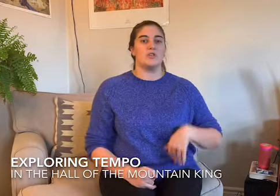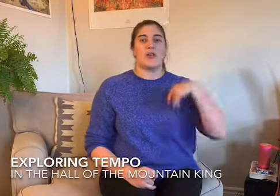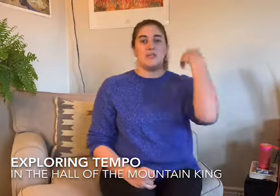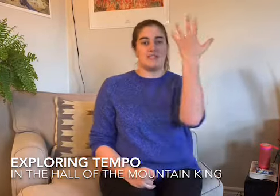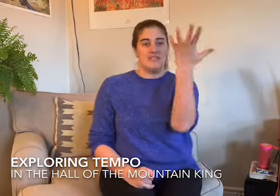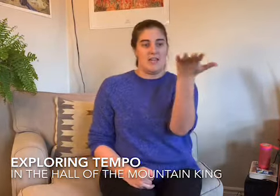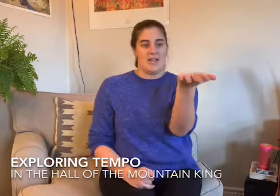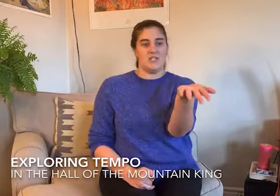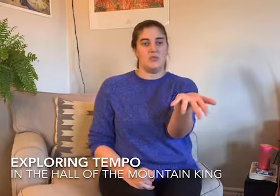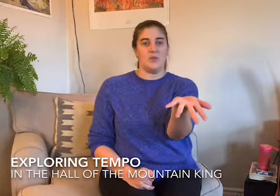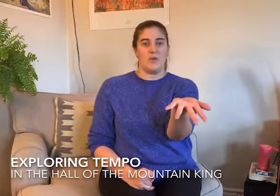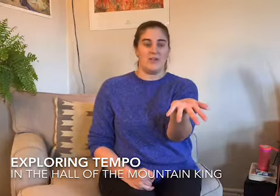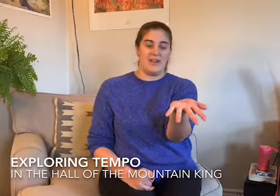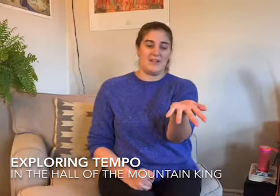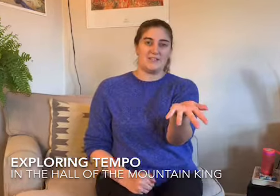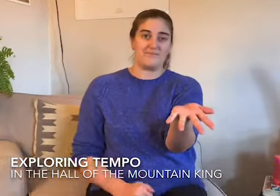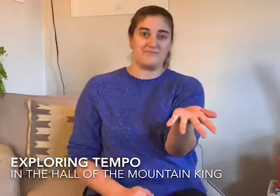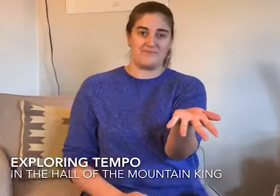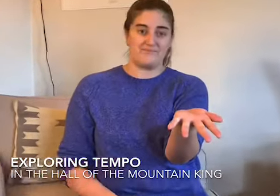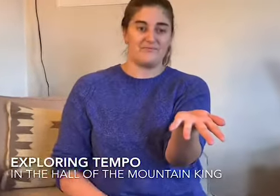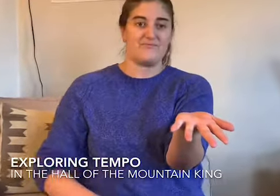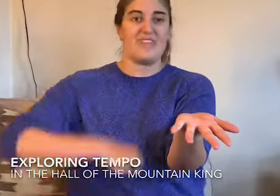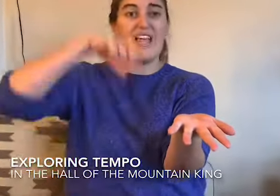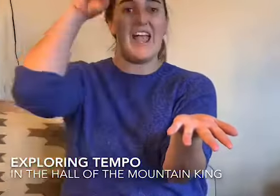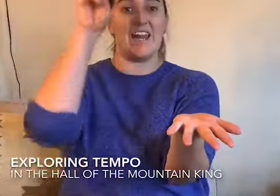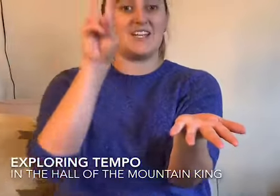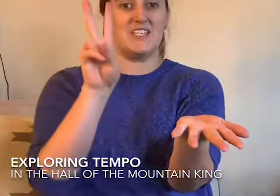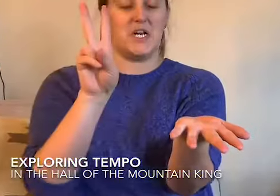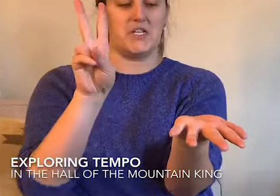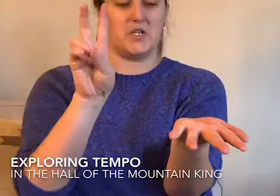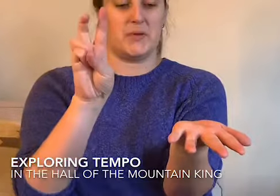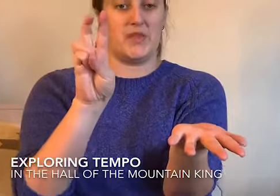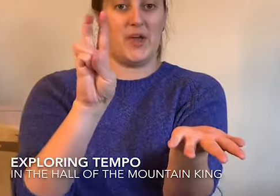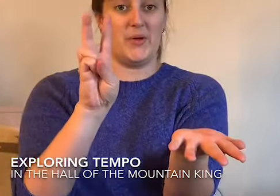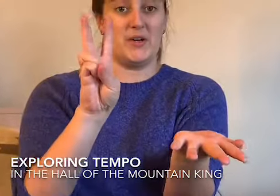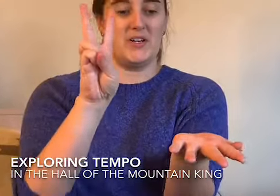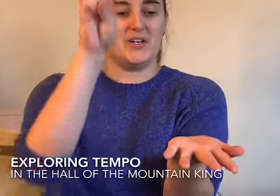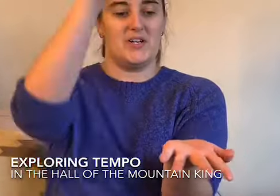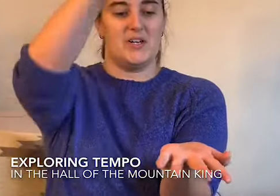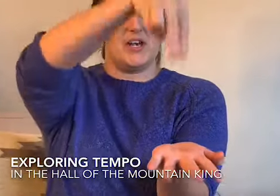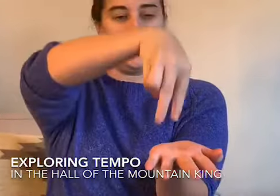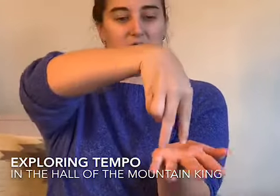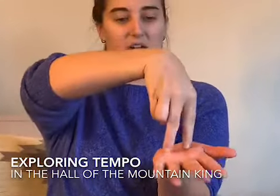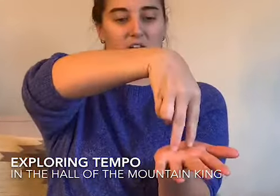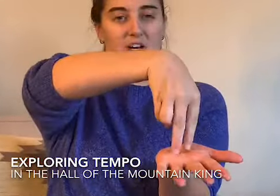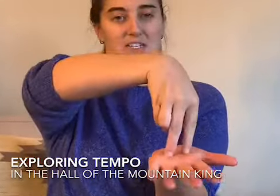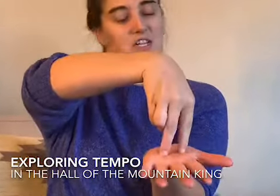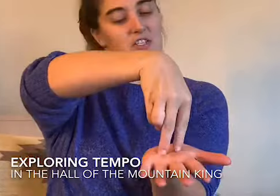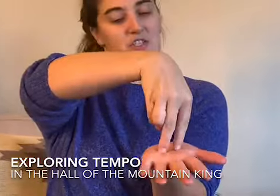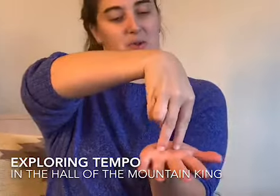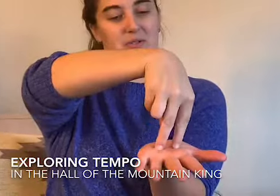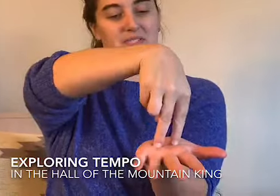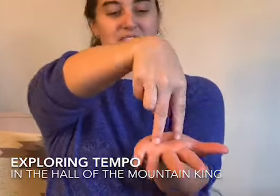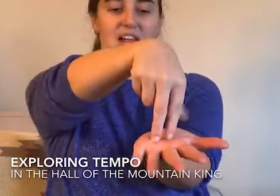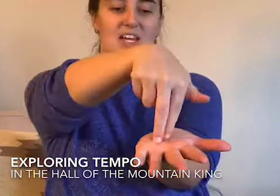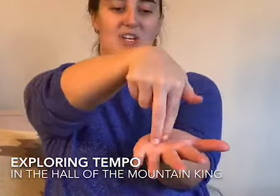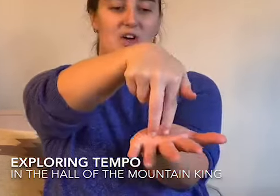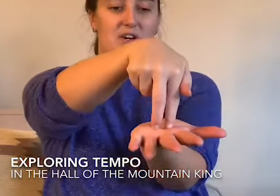a stage with one hand and a conductor with the other. And our conductor is going to stand on our